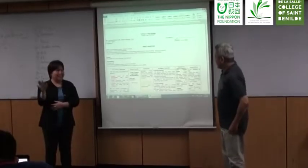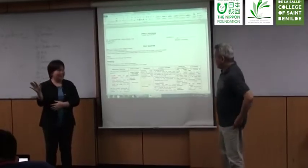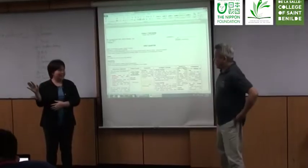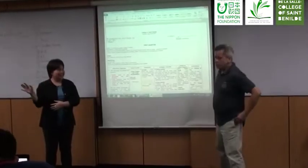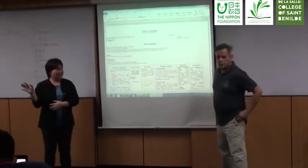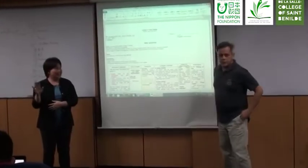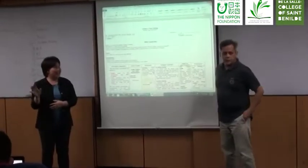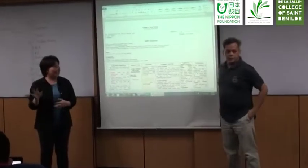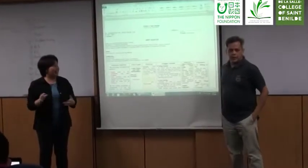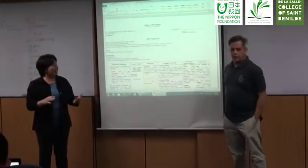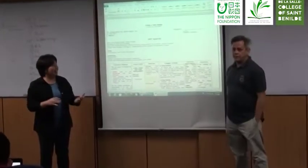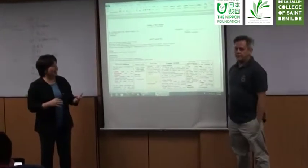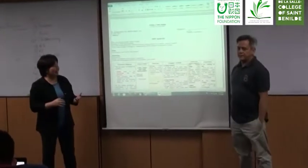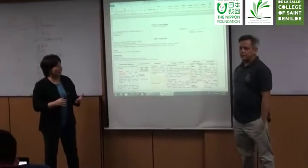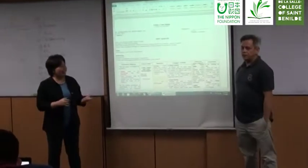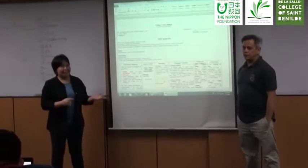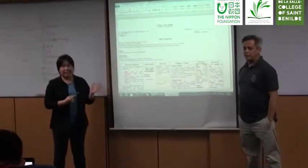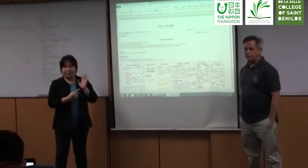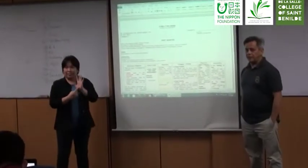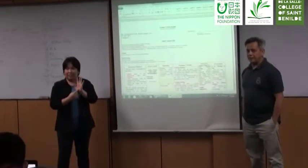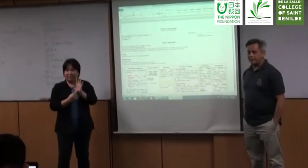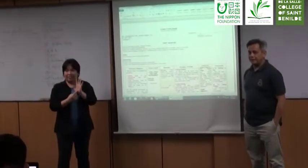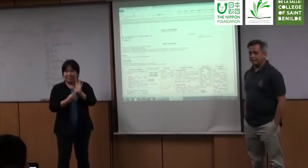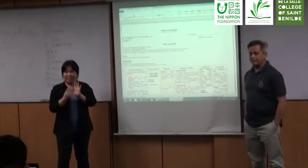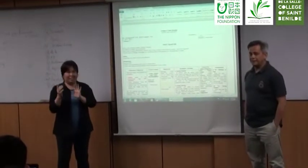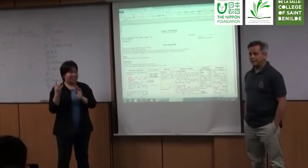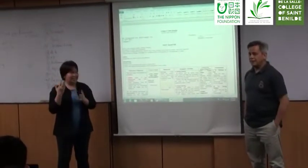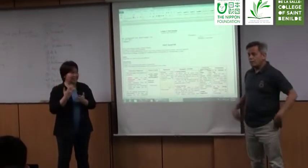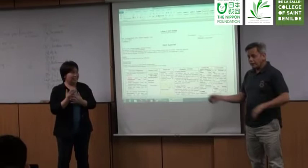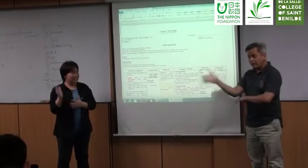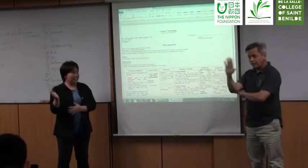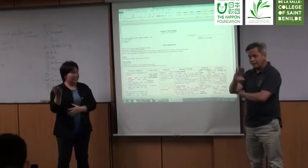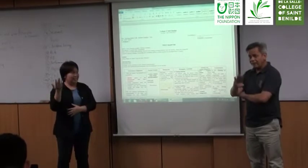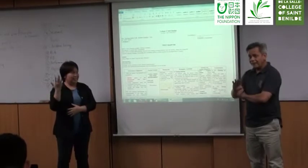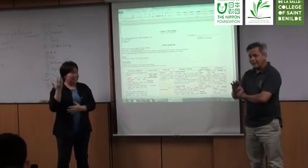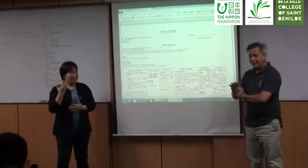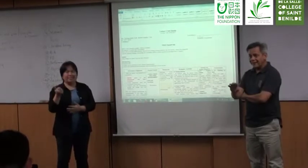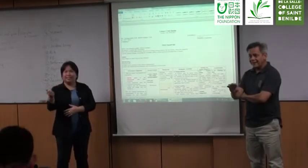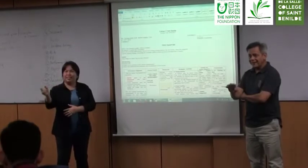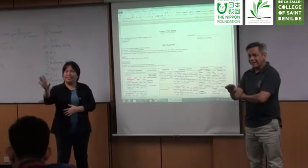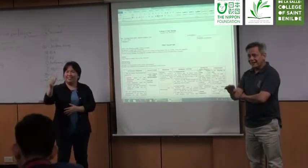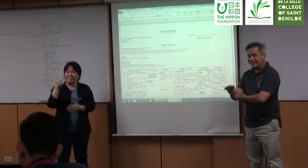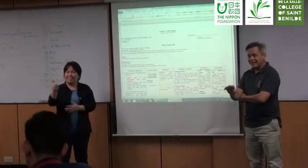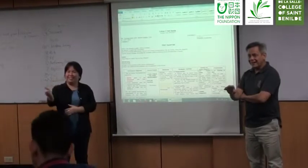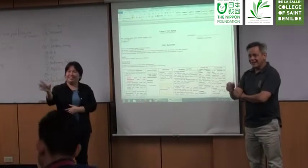Okay, so we will be, I'm presenting you a different group.